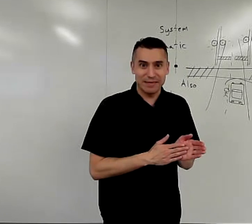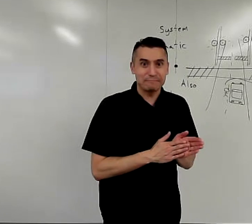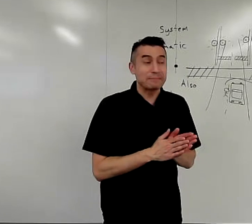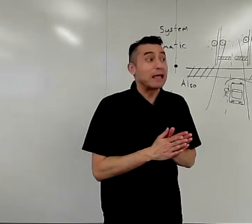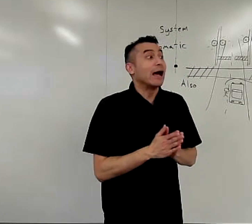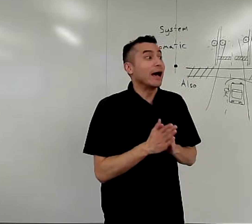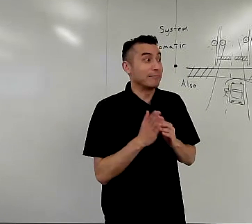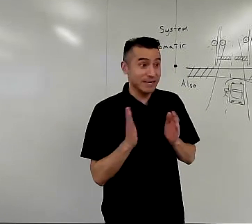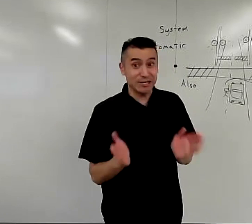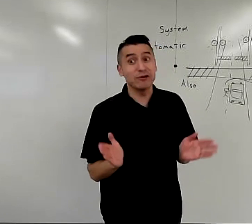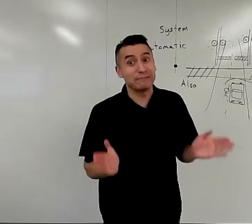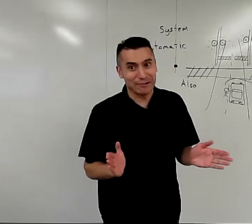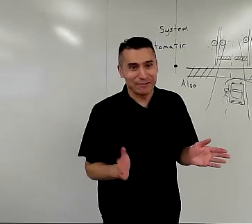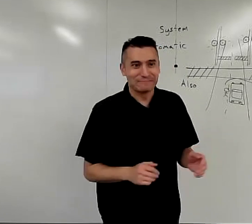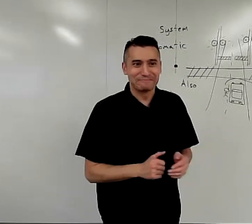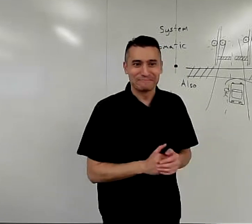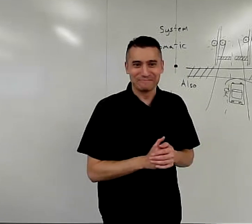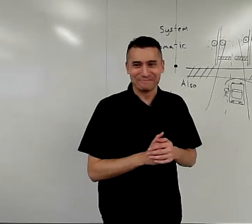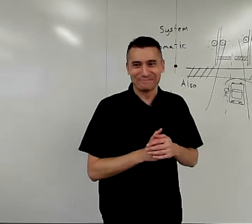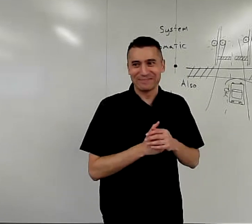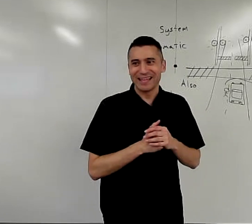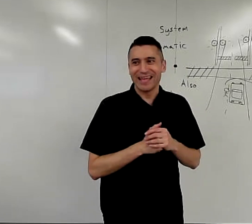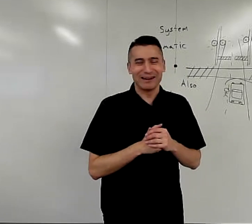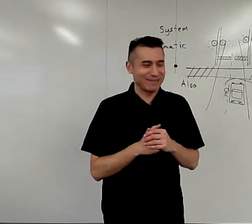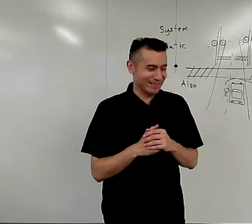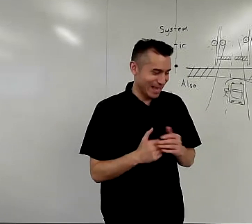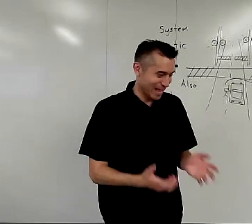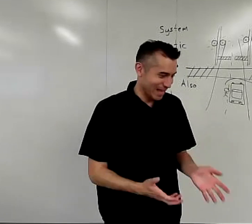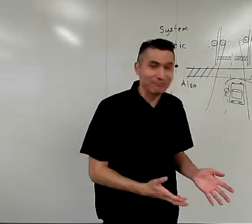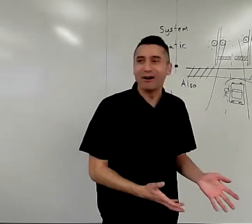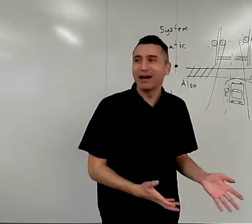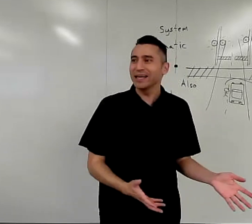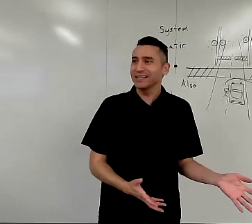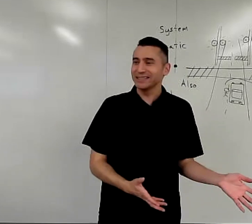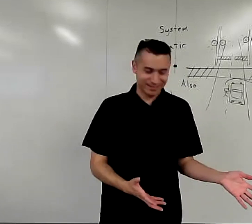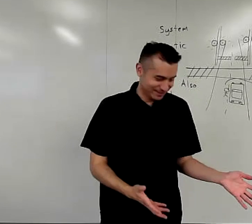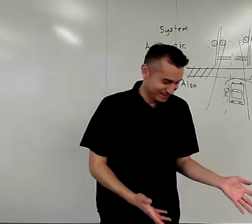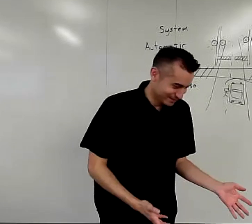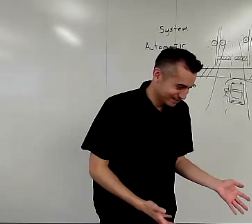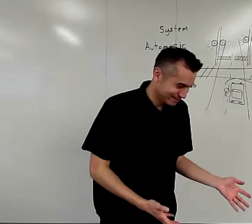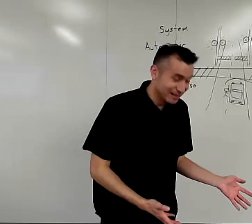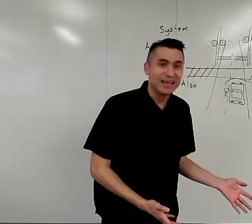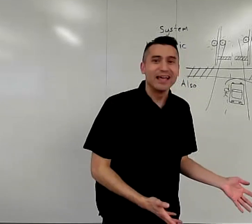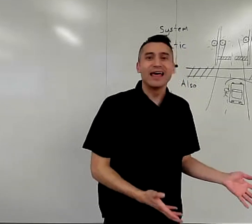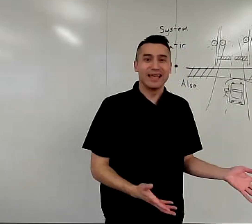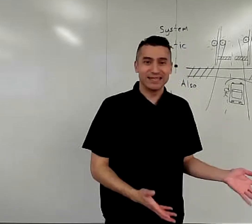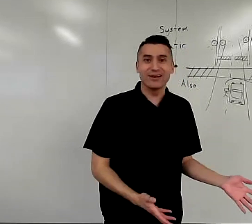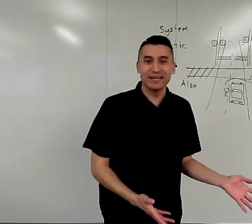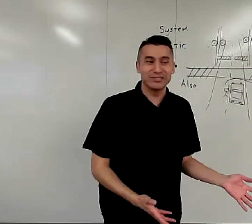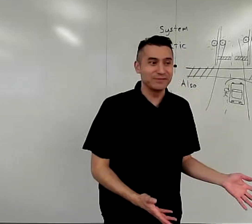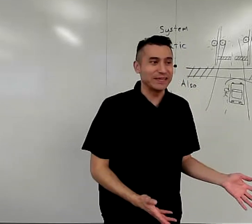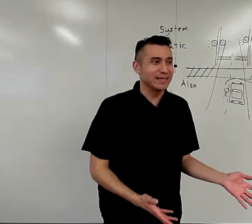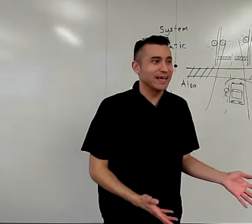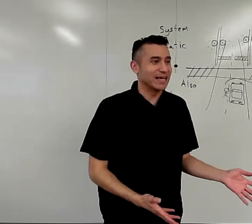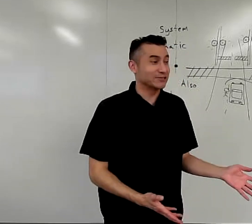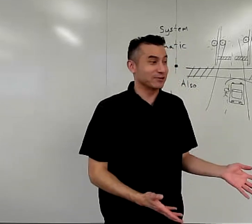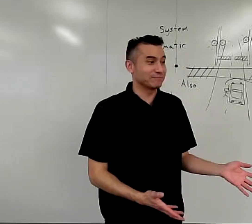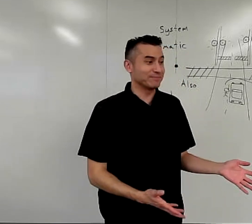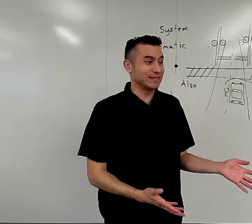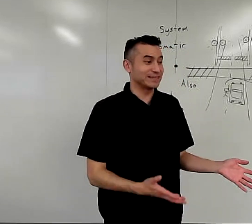me a Mini Cooper. And I'm like, what? That's not an SUV. And so